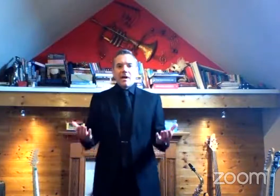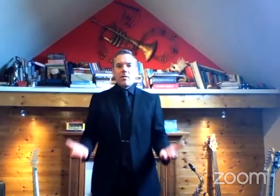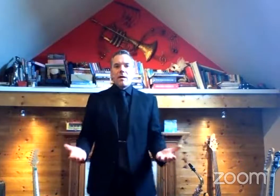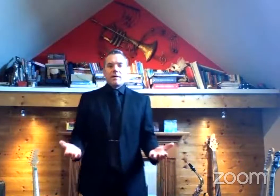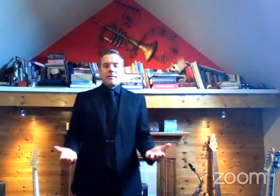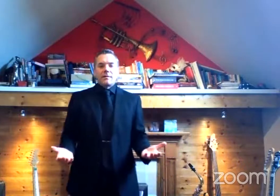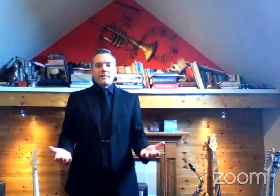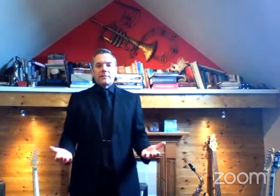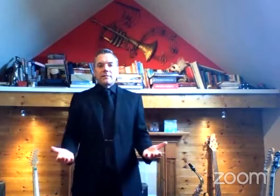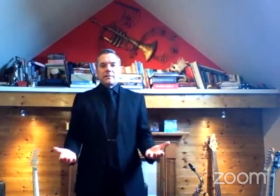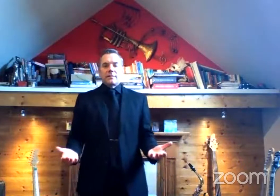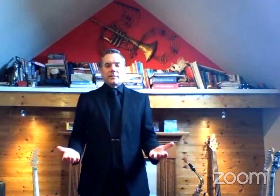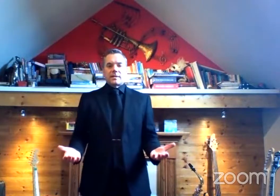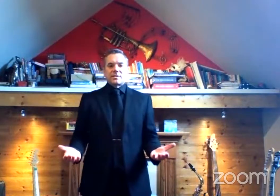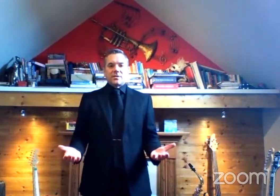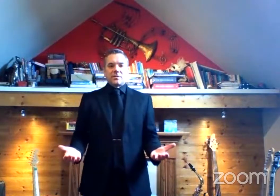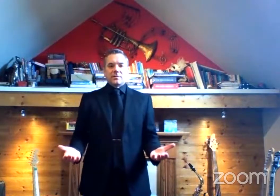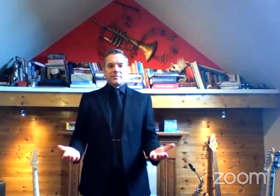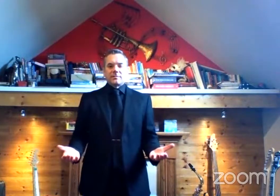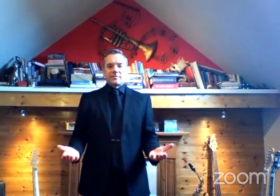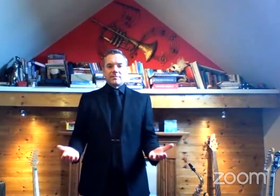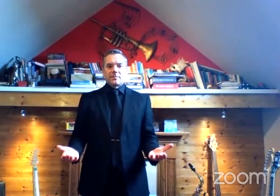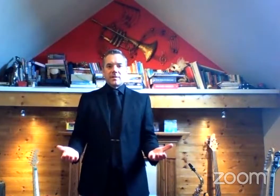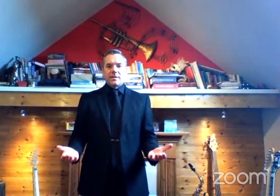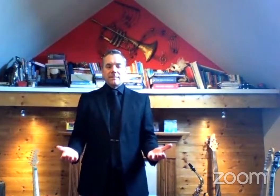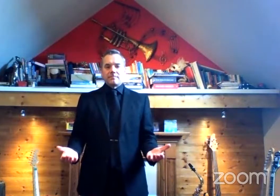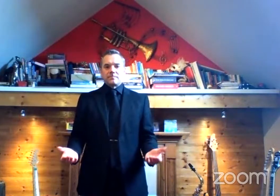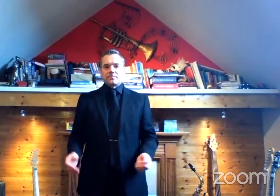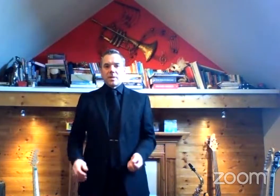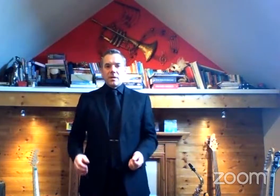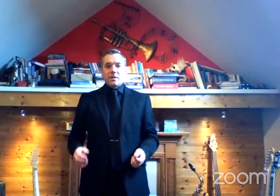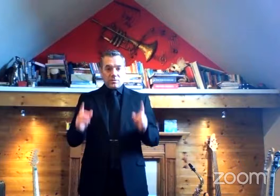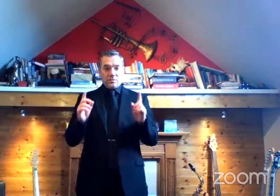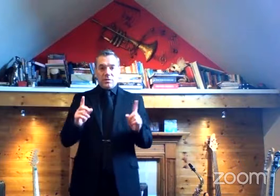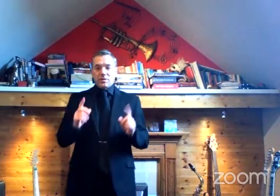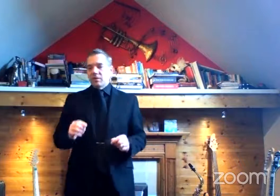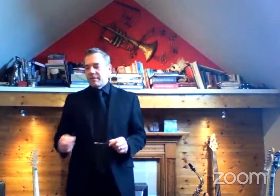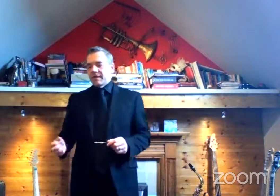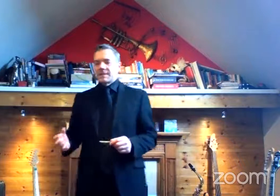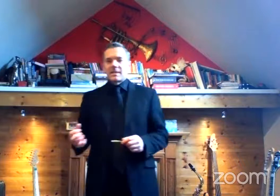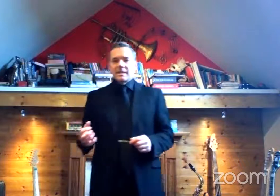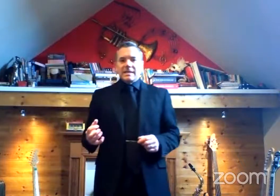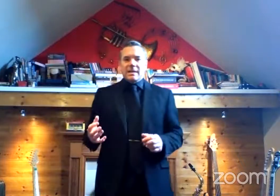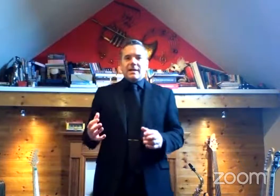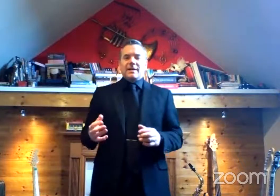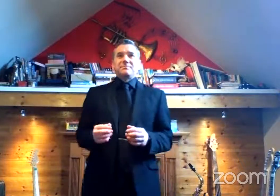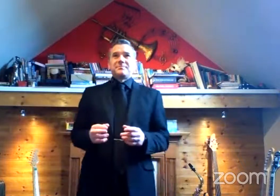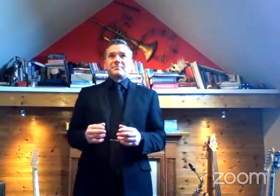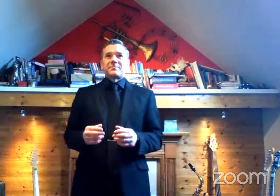now, that's not enough. Okay? So not enough is,